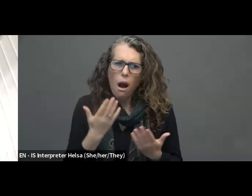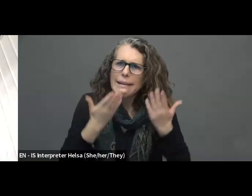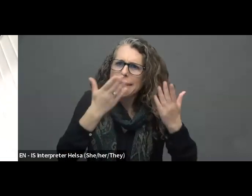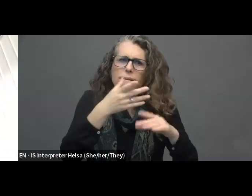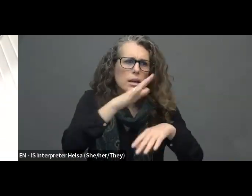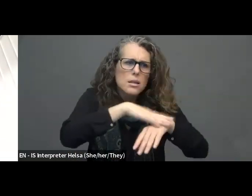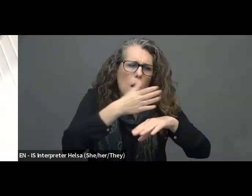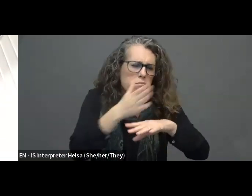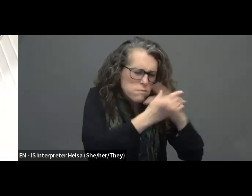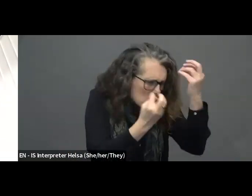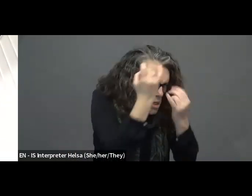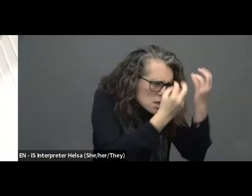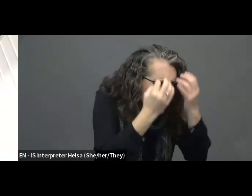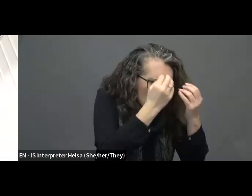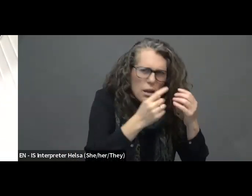have an effect.